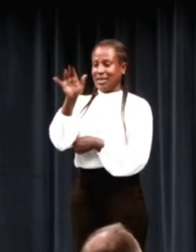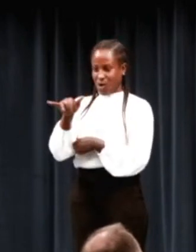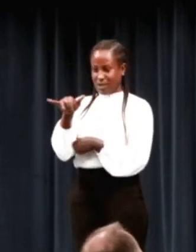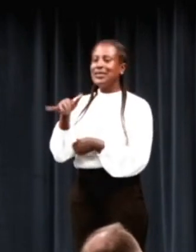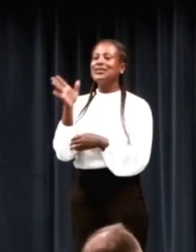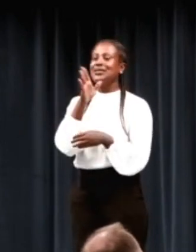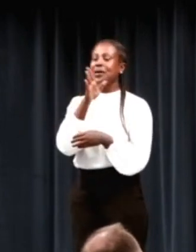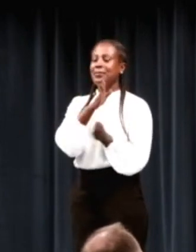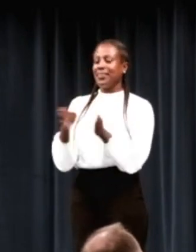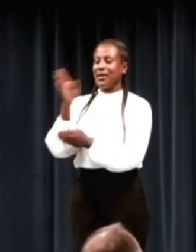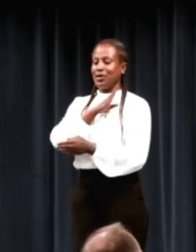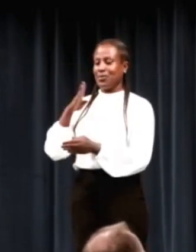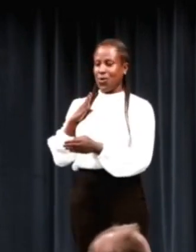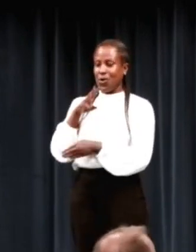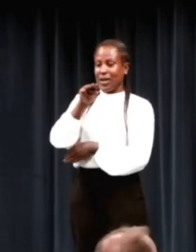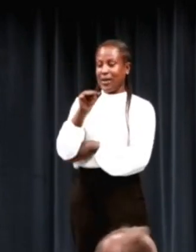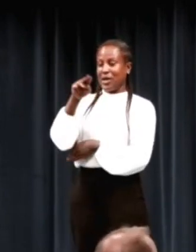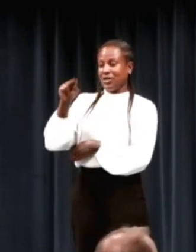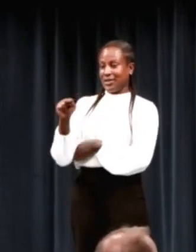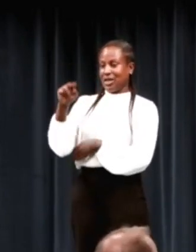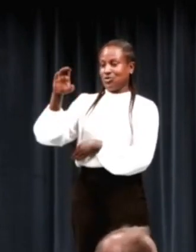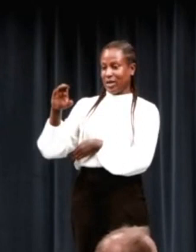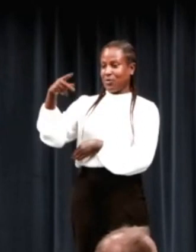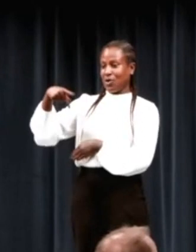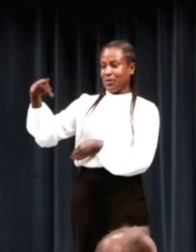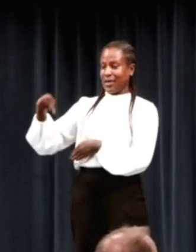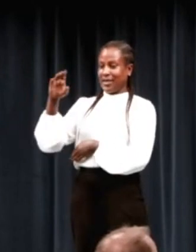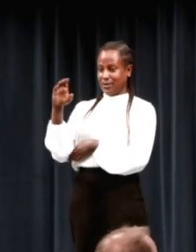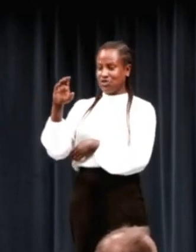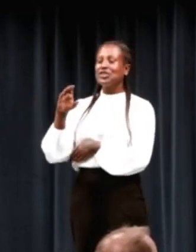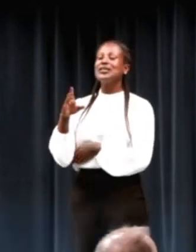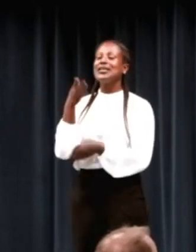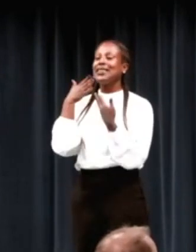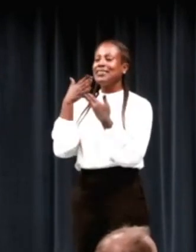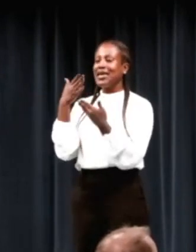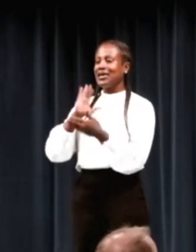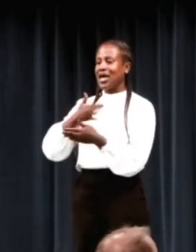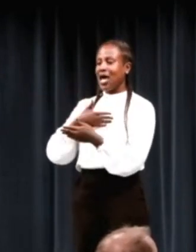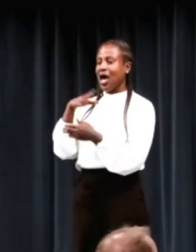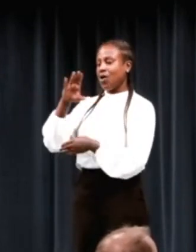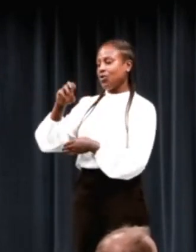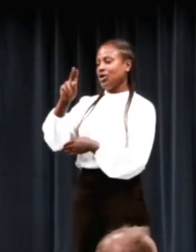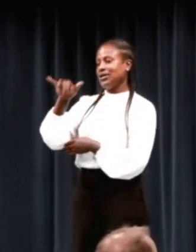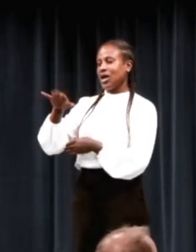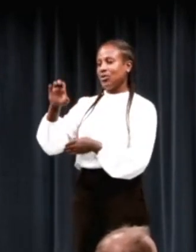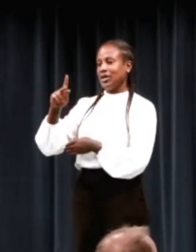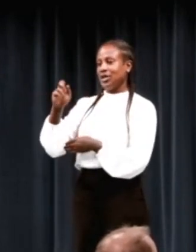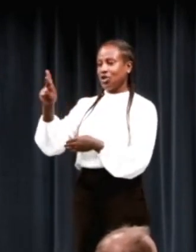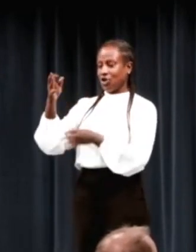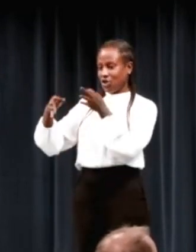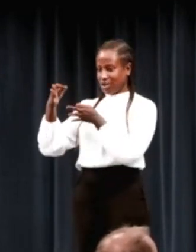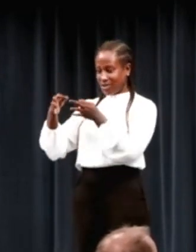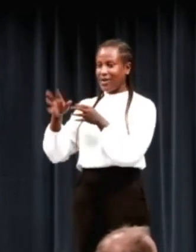Park and Planning Commission. And as always, I want to thank our dedicated county clerk, Mahassan El Amin, for administering